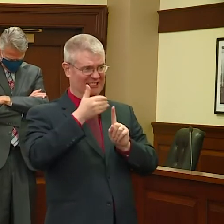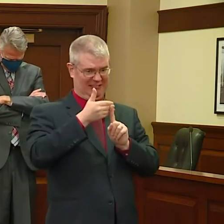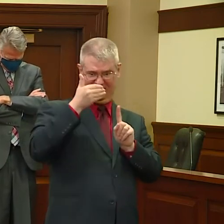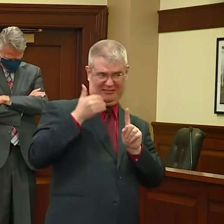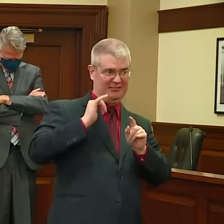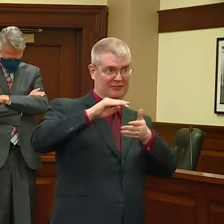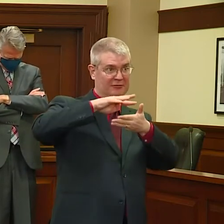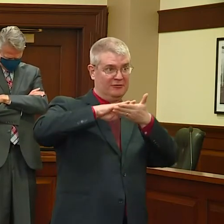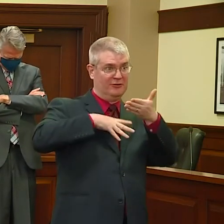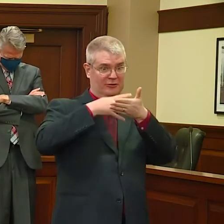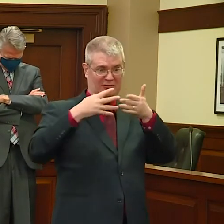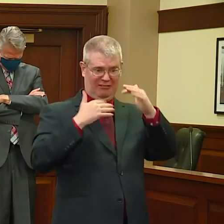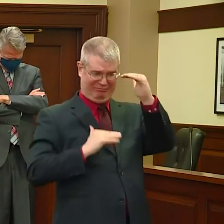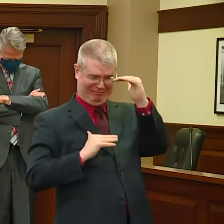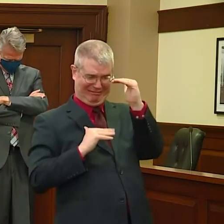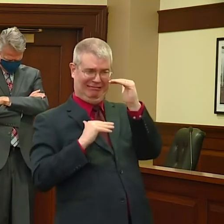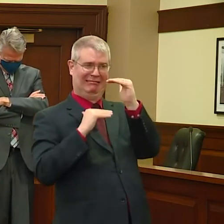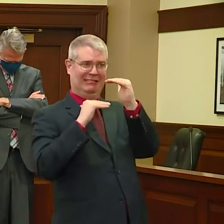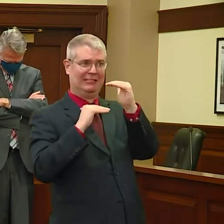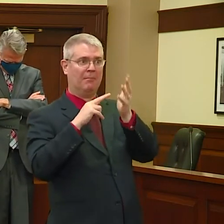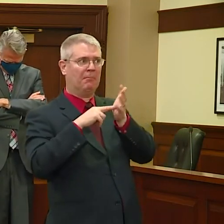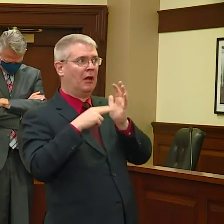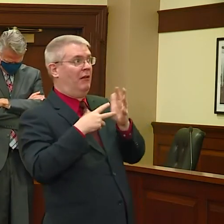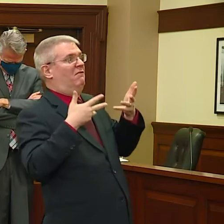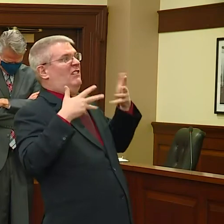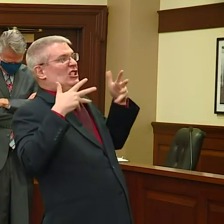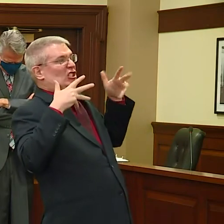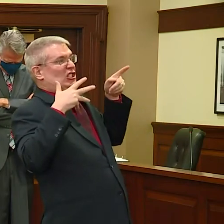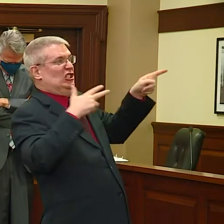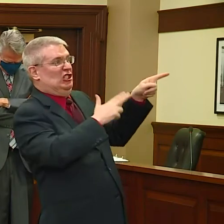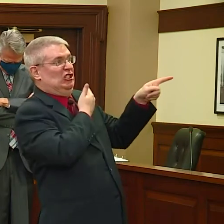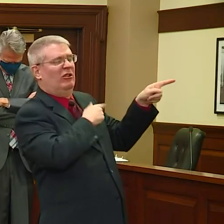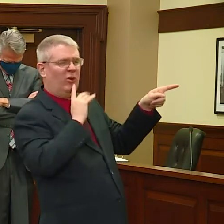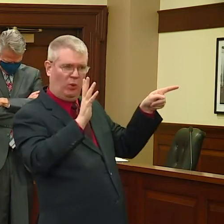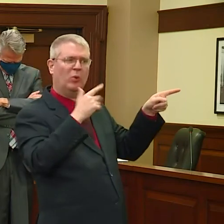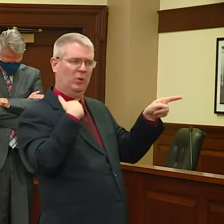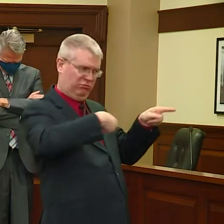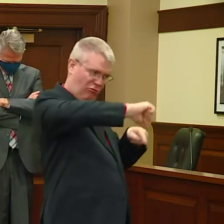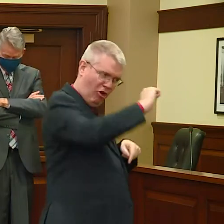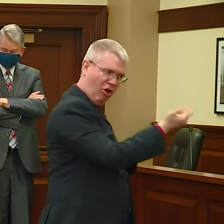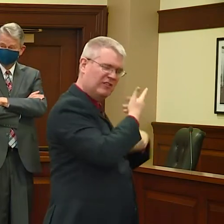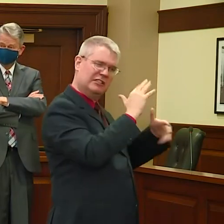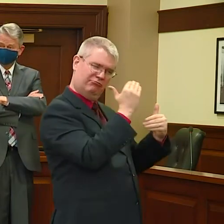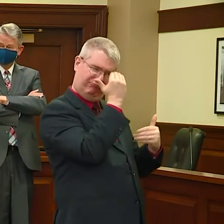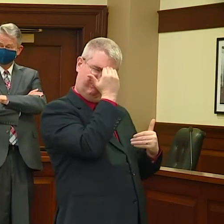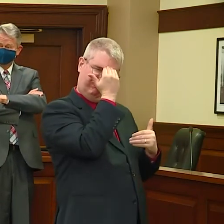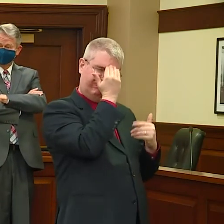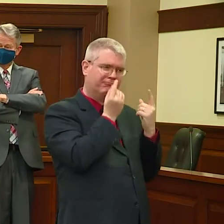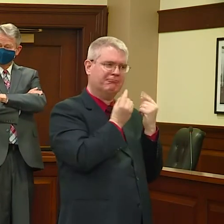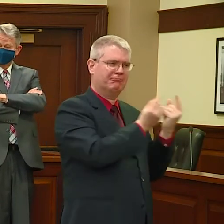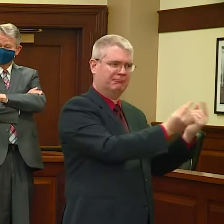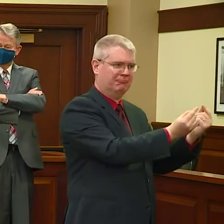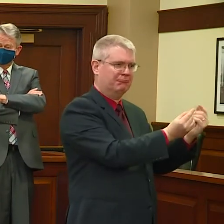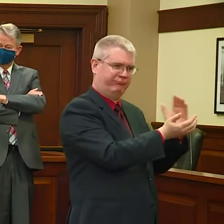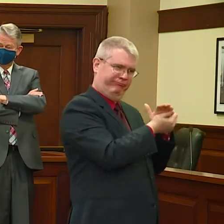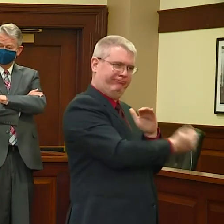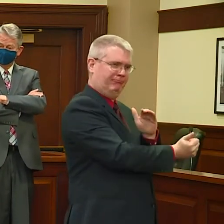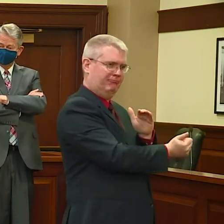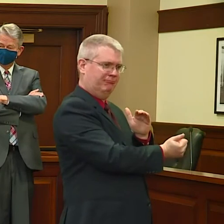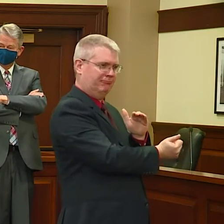our communities. Following these guidelines are essential to preserving the ability of hospitals to care for patients in our